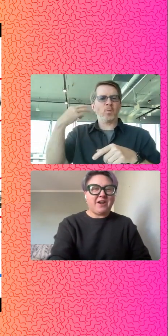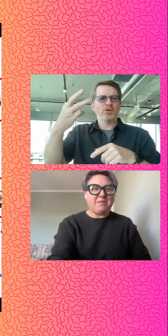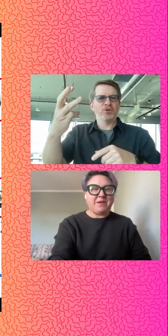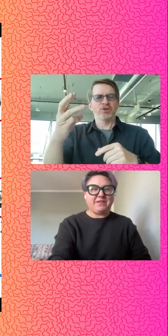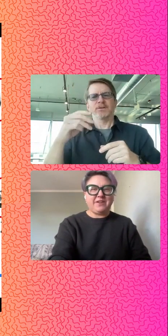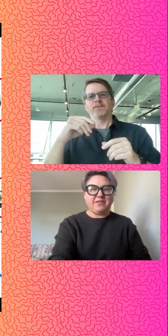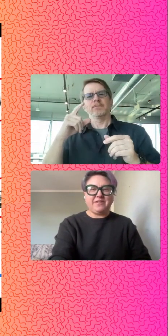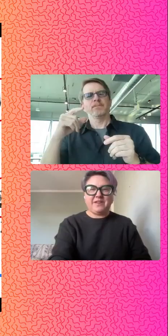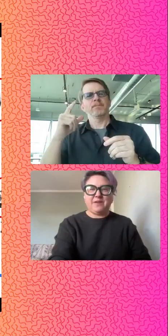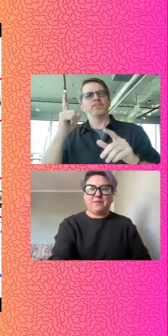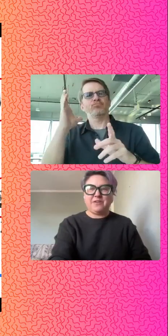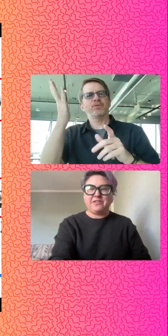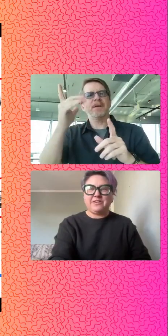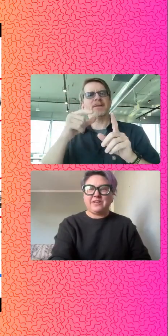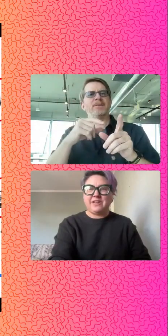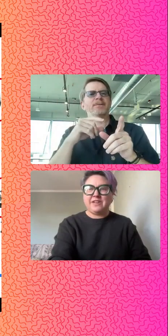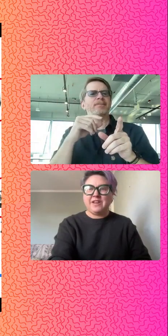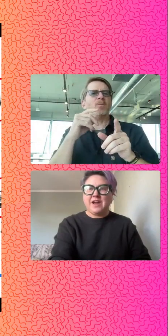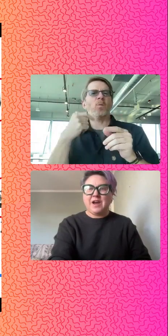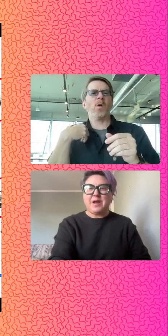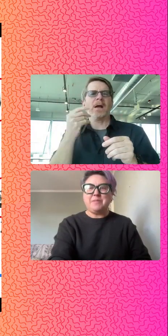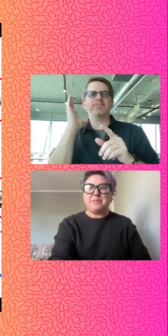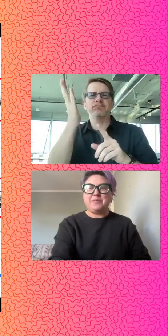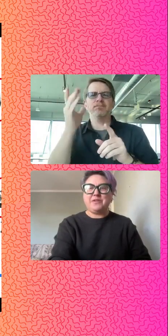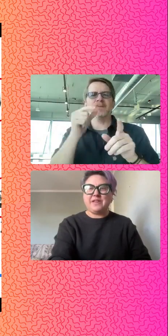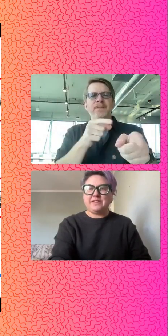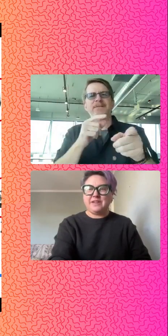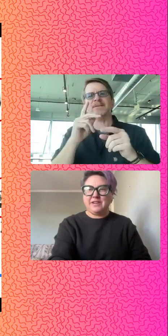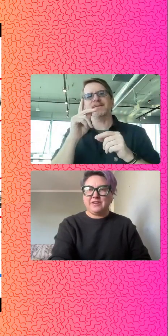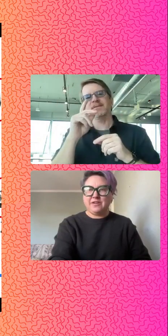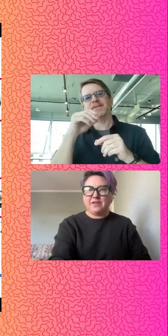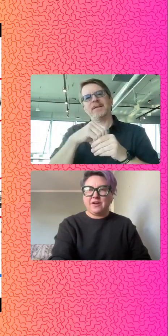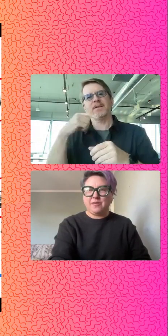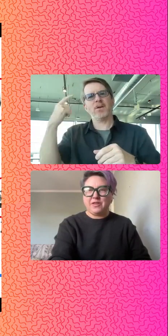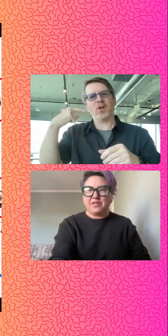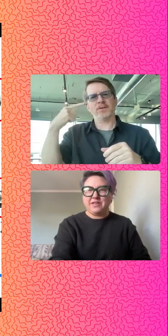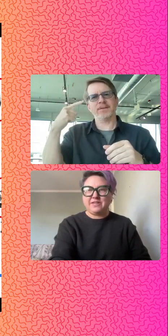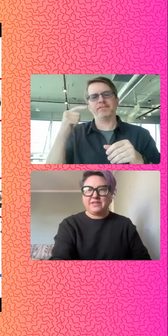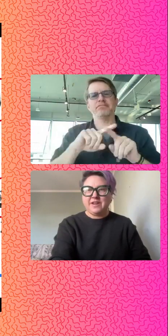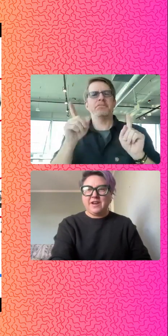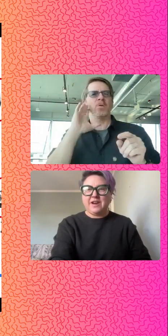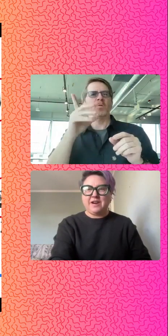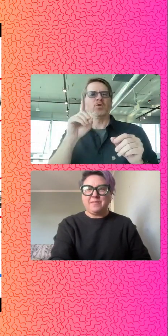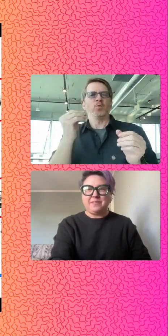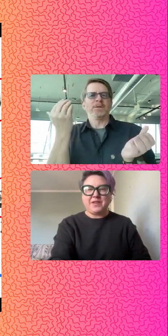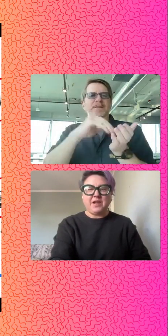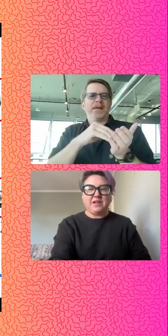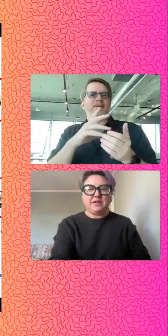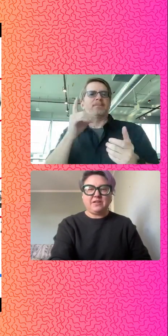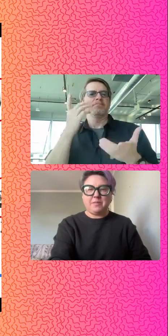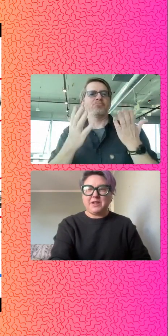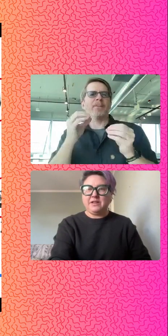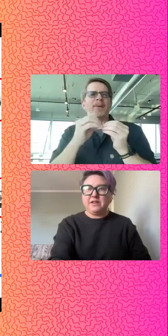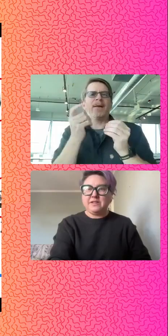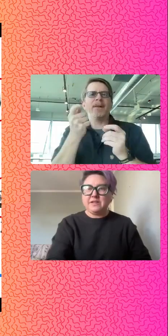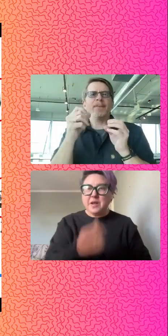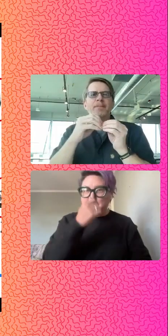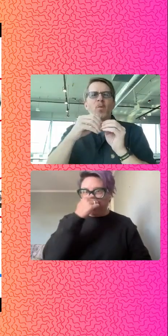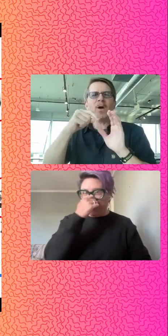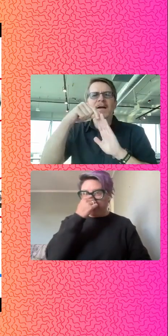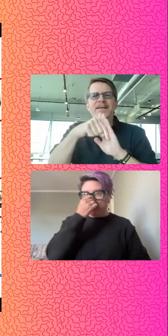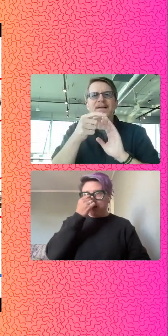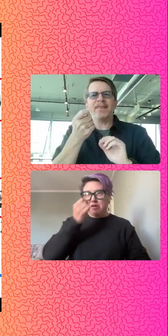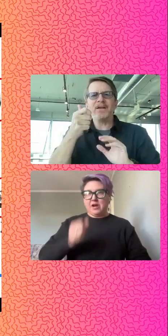Koch. I'm based here in Seattle, Washington. I'm presenting here with this um, topic in